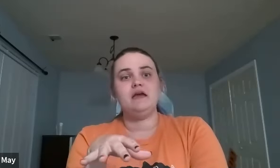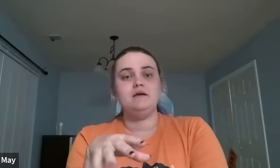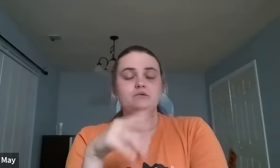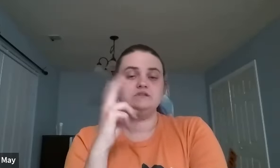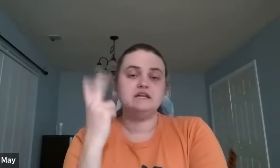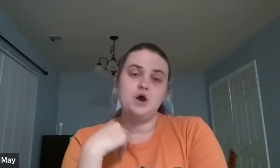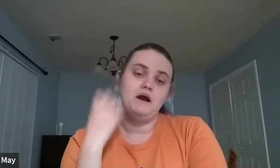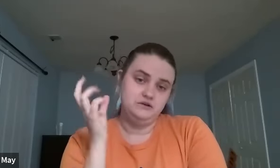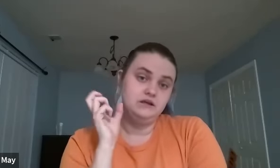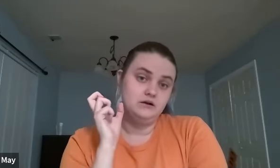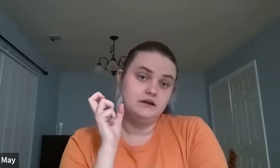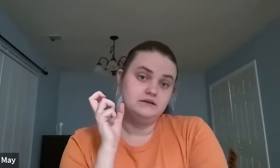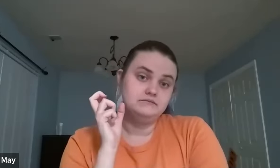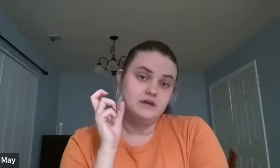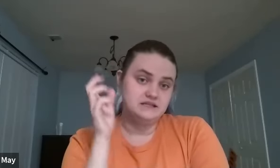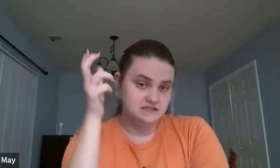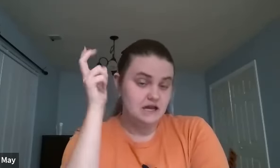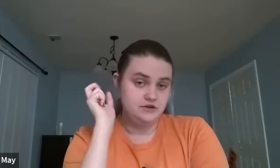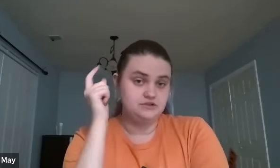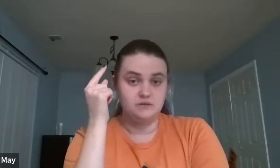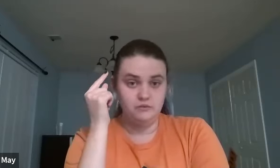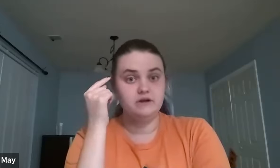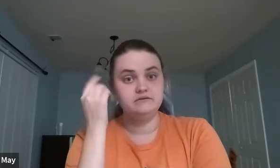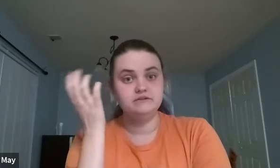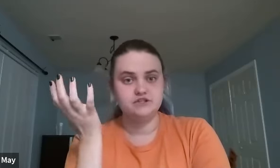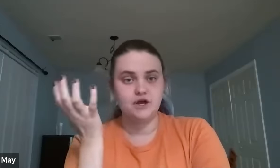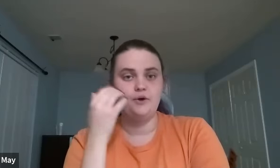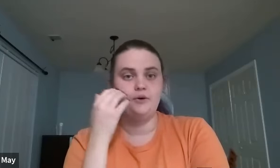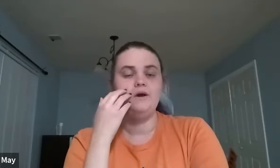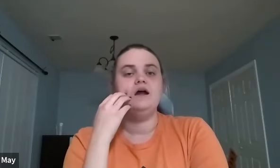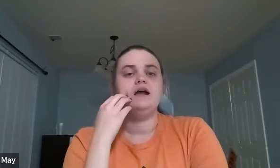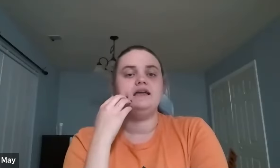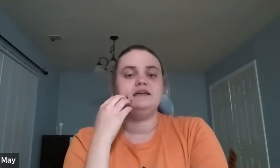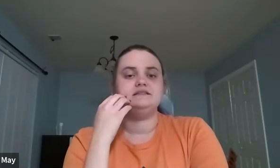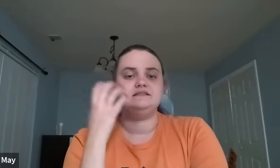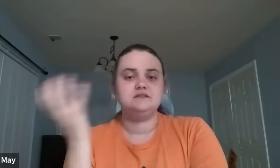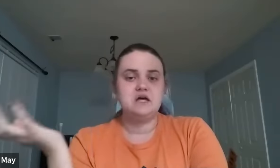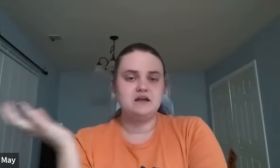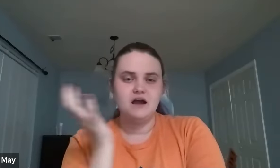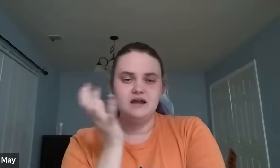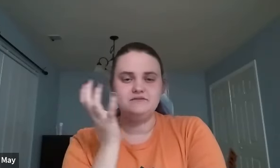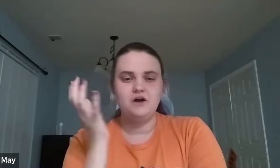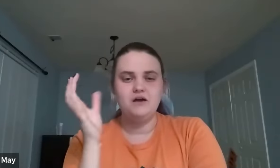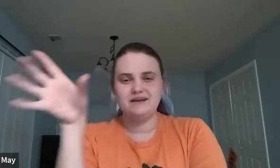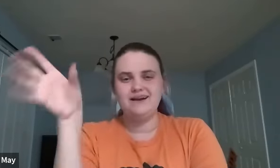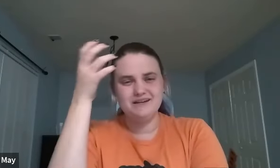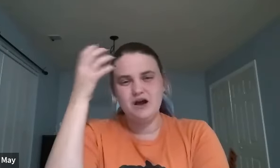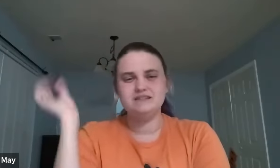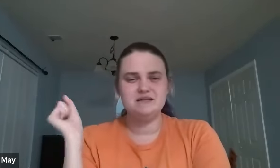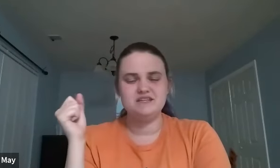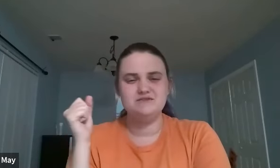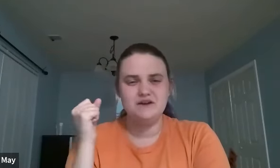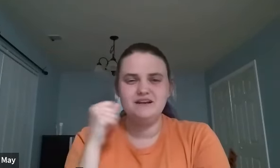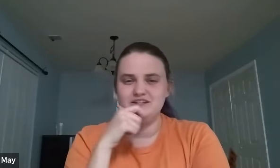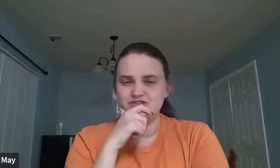they will say, no, I do hear it. I hear someone. So it's that kind of concept that's very interesting.